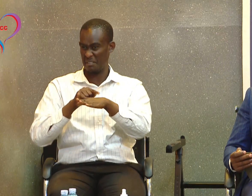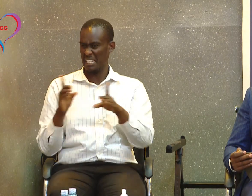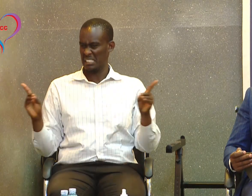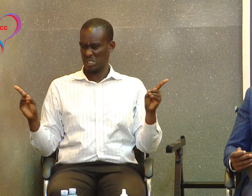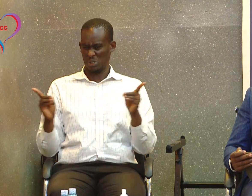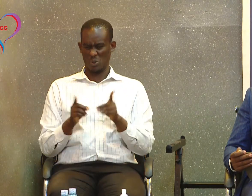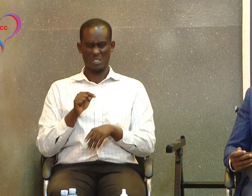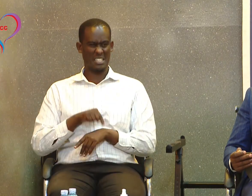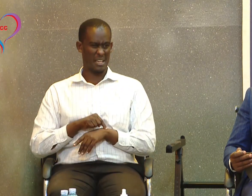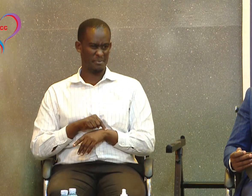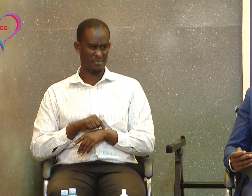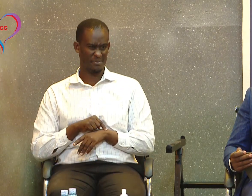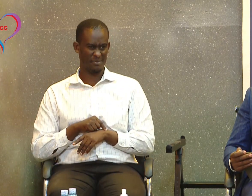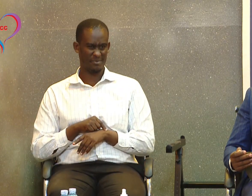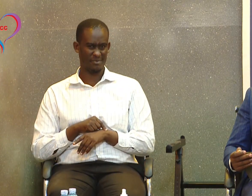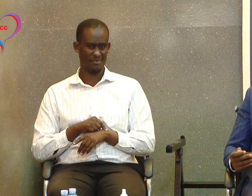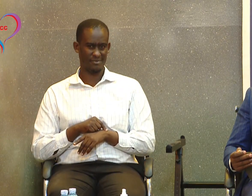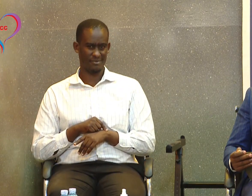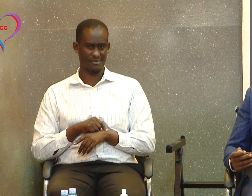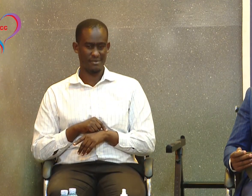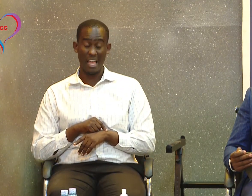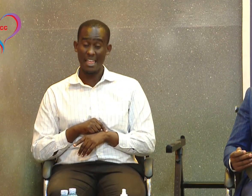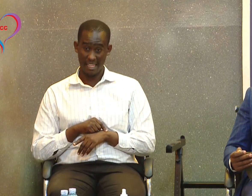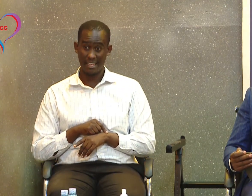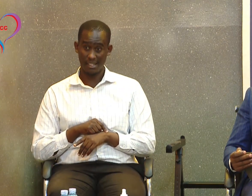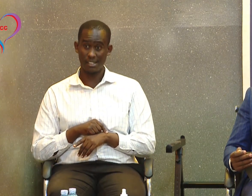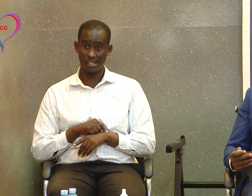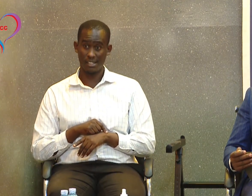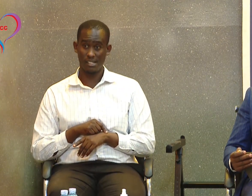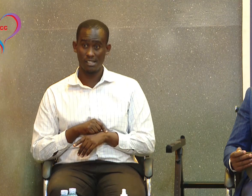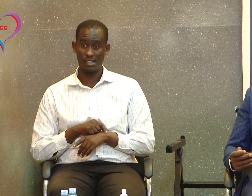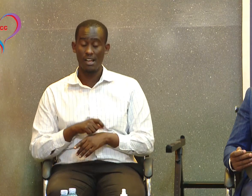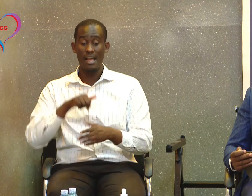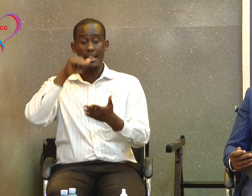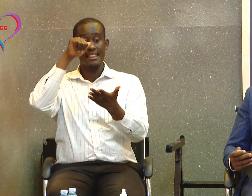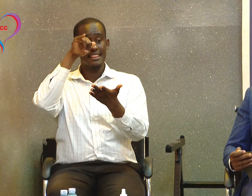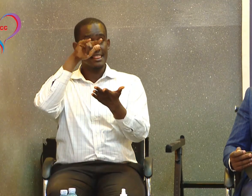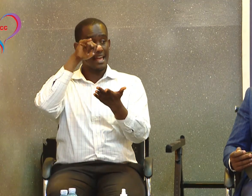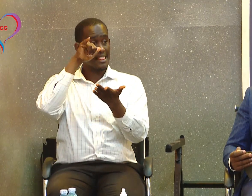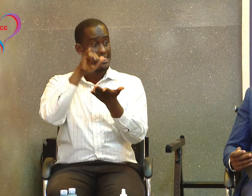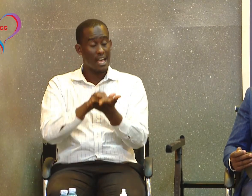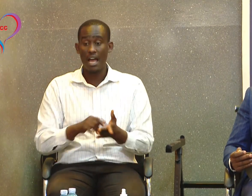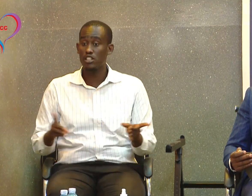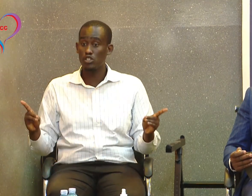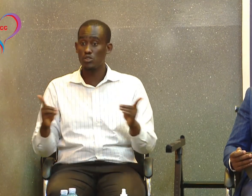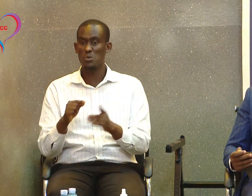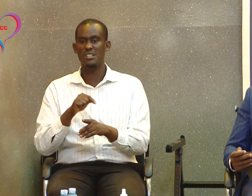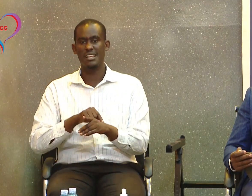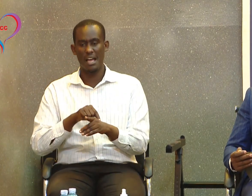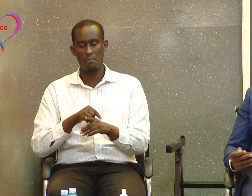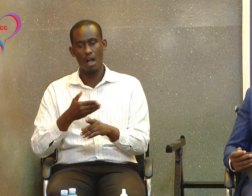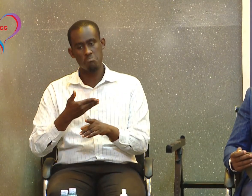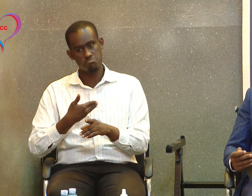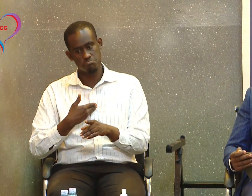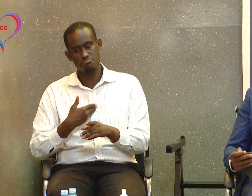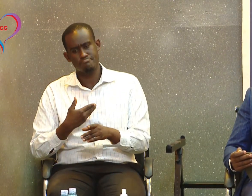ekigere kiina we kyatandikira sigu wa kitandika, kiina we kigenda okukomera sigu ogenda okukikomya. And that time it is